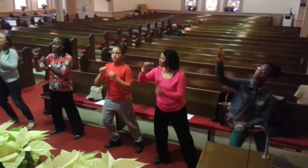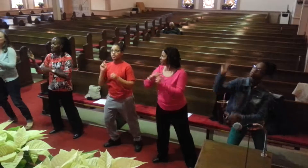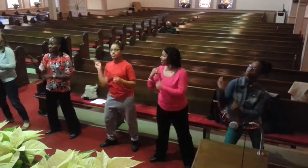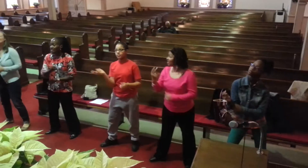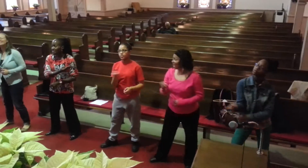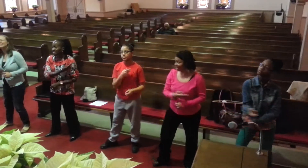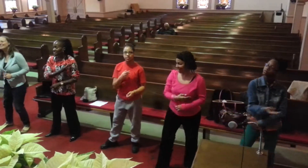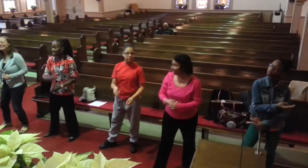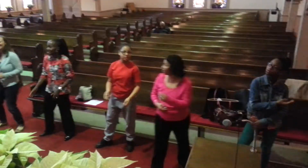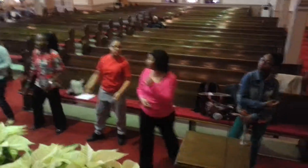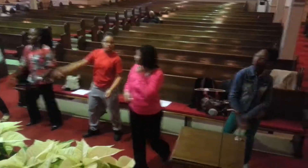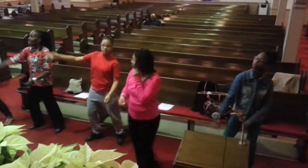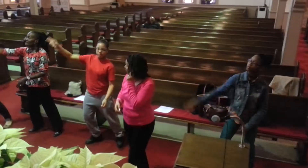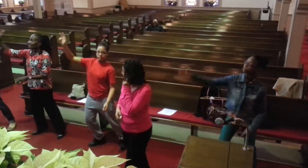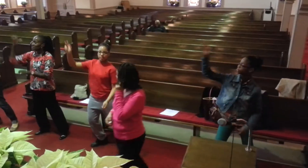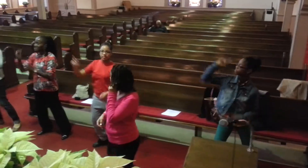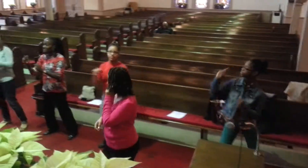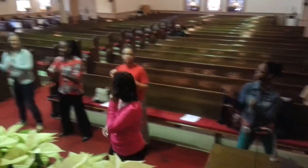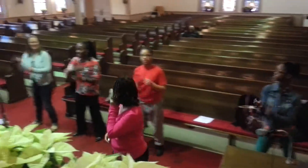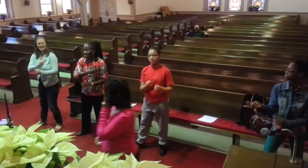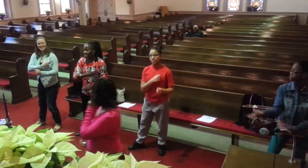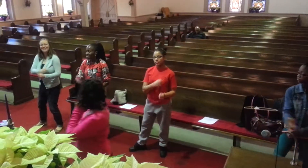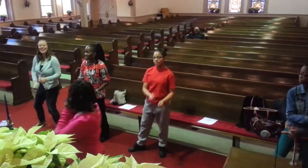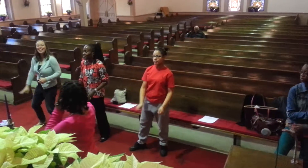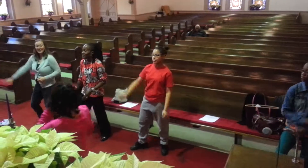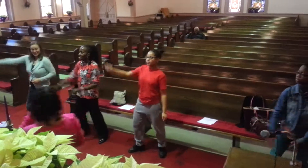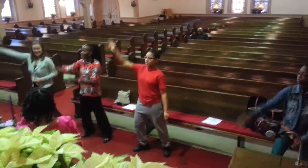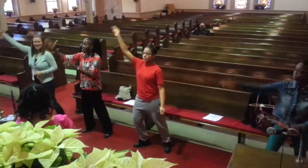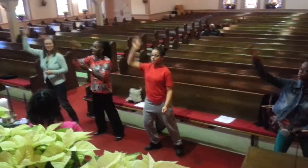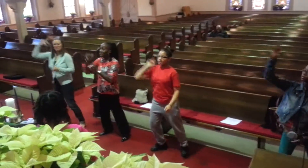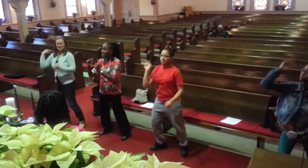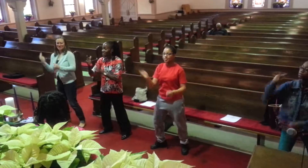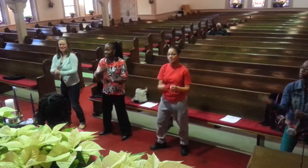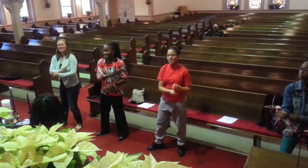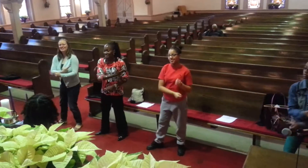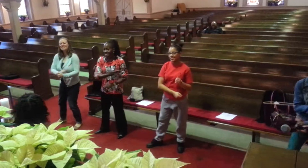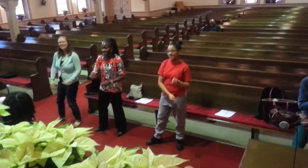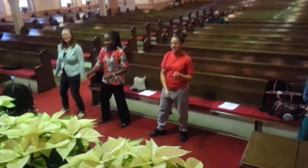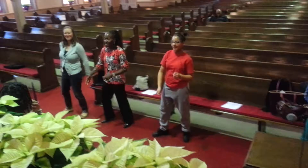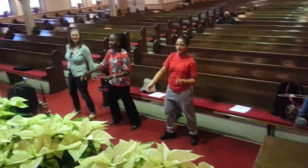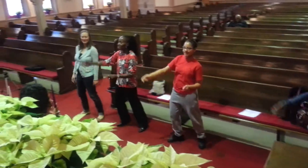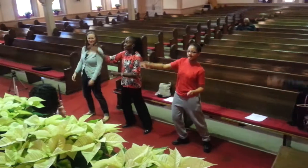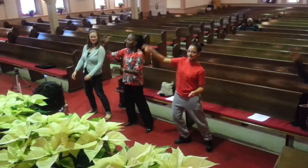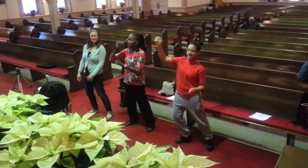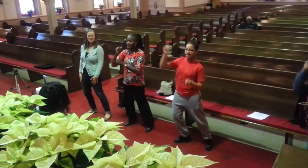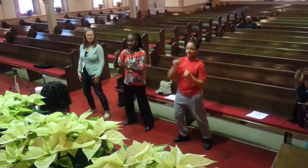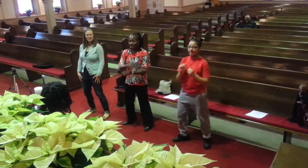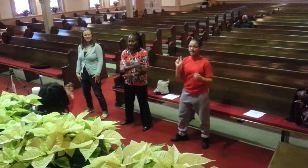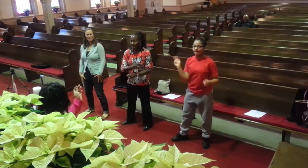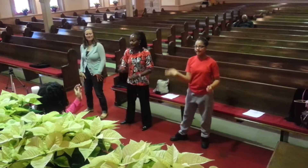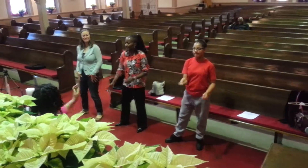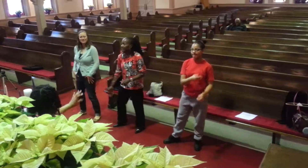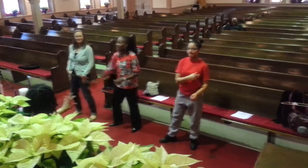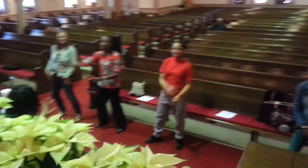with us. That's it. You see that? And that's about as much movement as I'm going to give